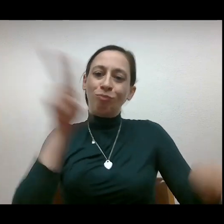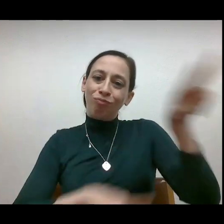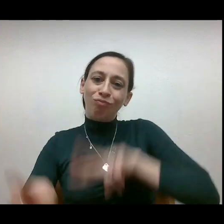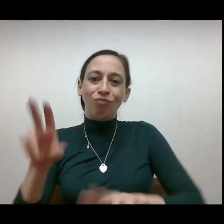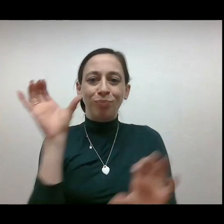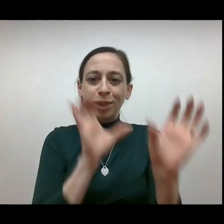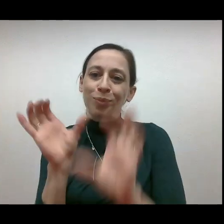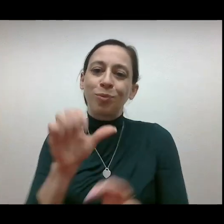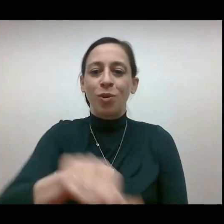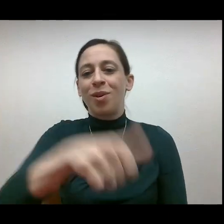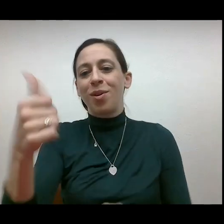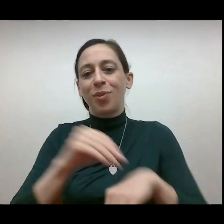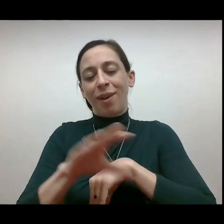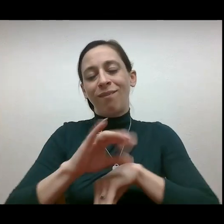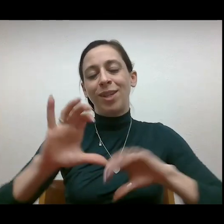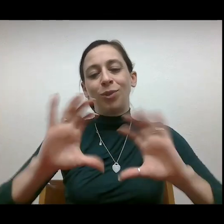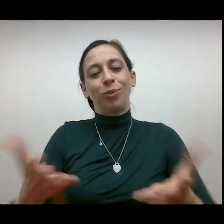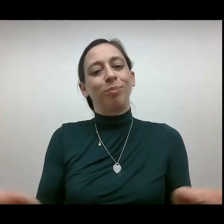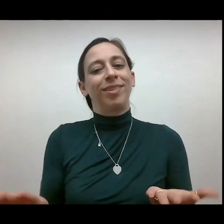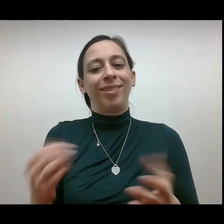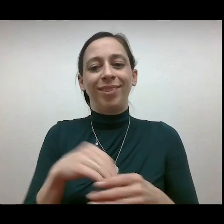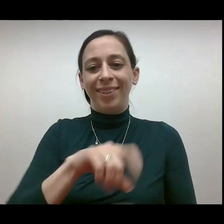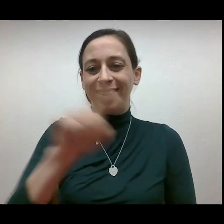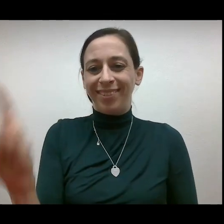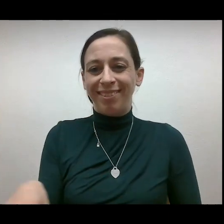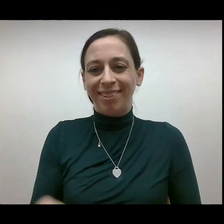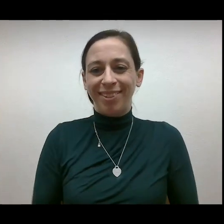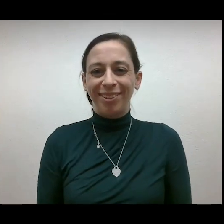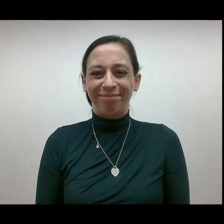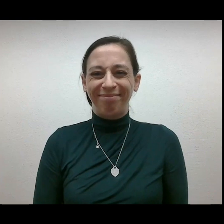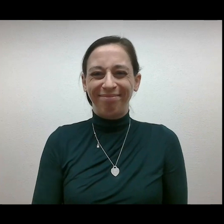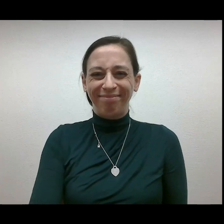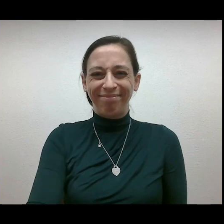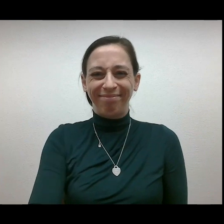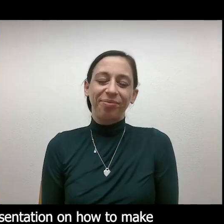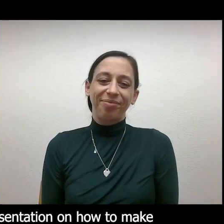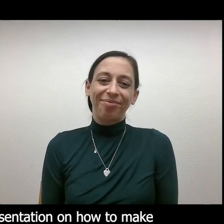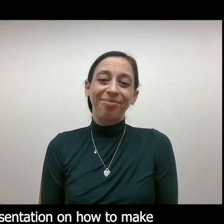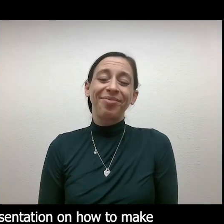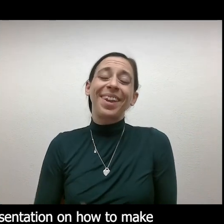Go and explore some of the other advisory groups here in Texas.